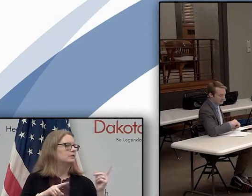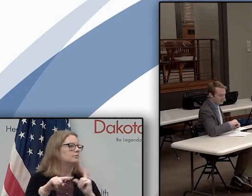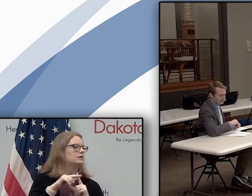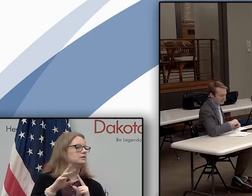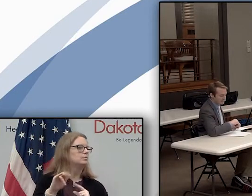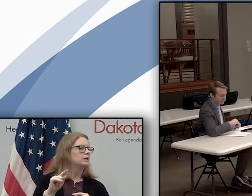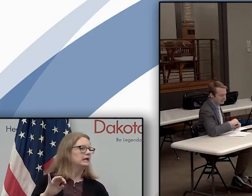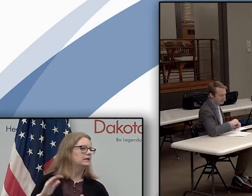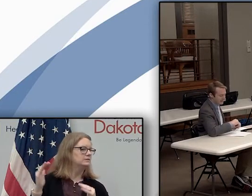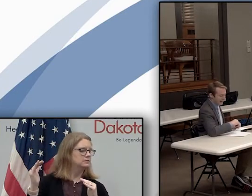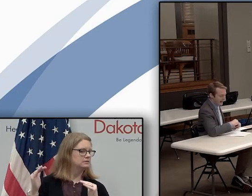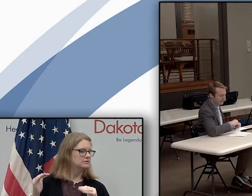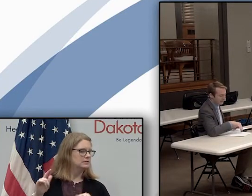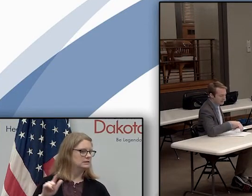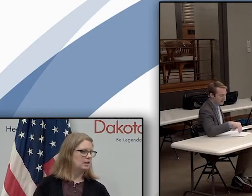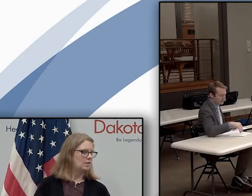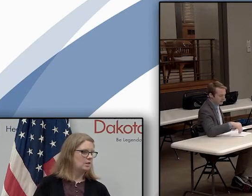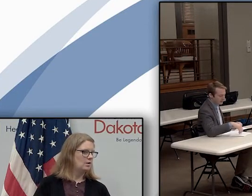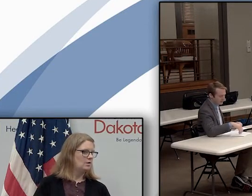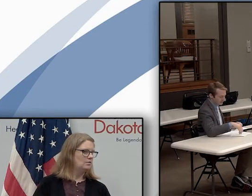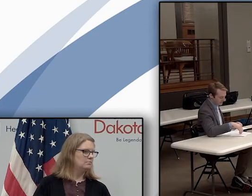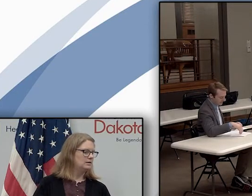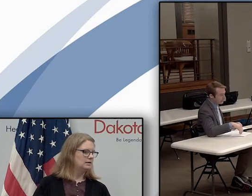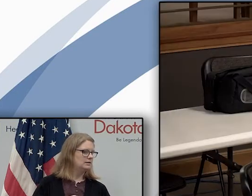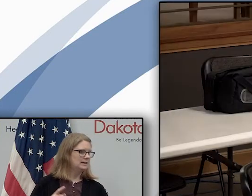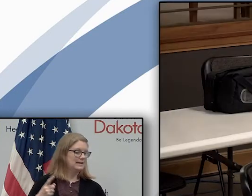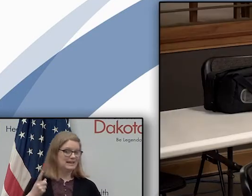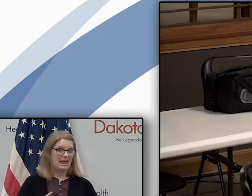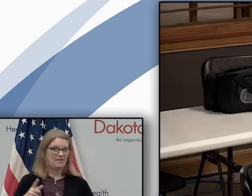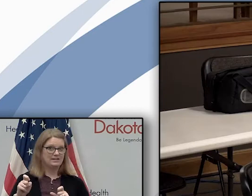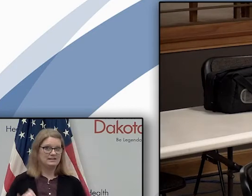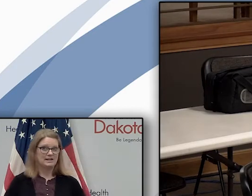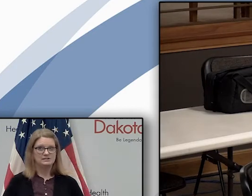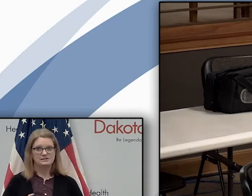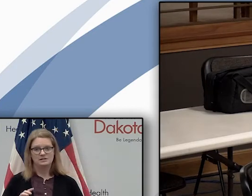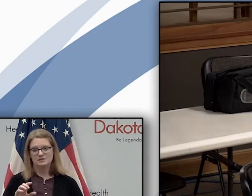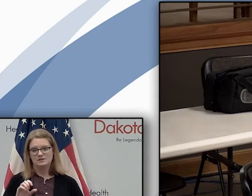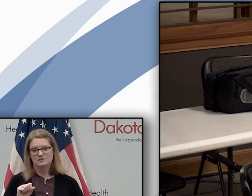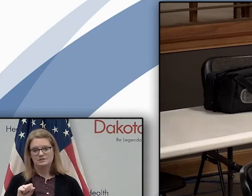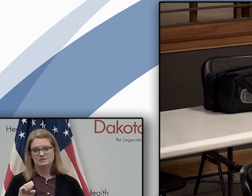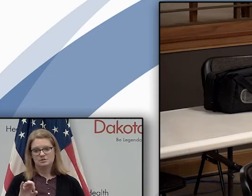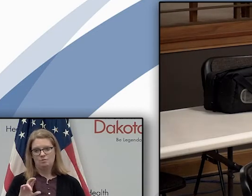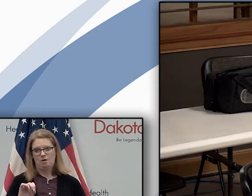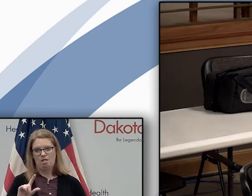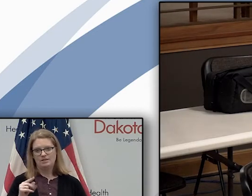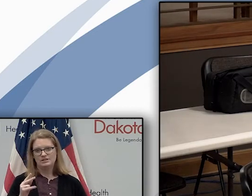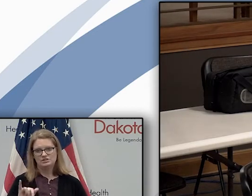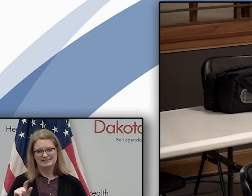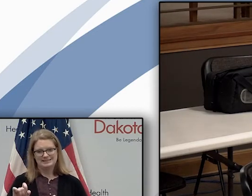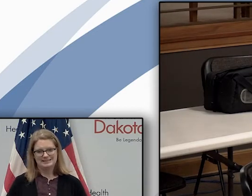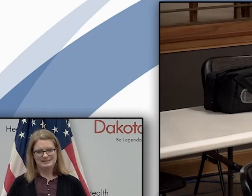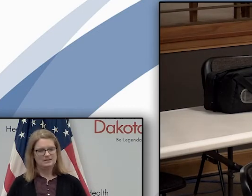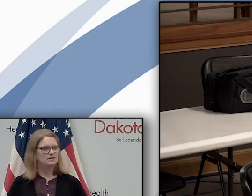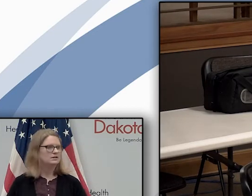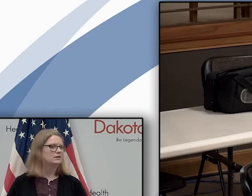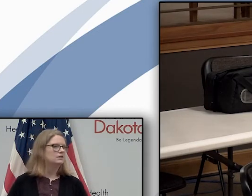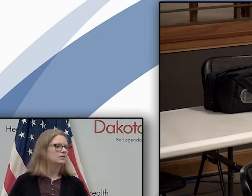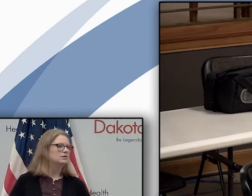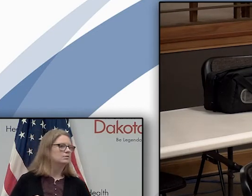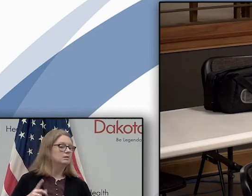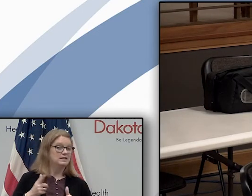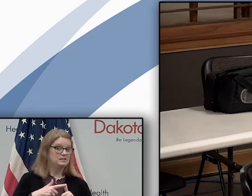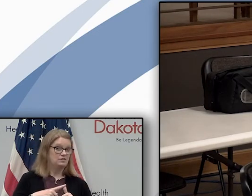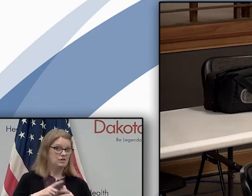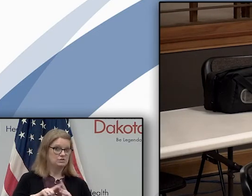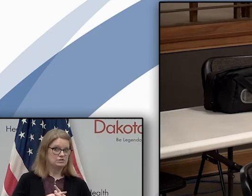being as low as it is, but half of the tests are used for serology testing. When this pandemic first started, you said